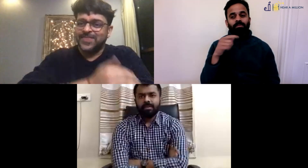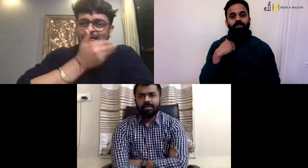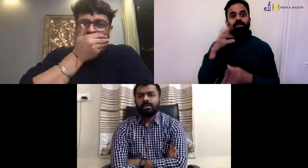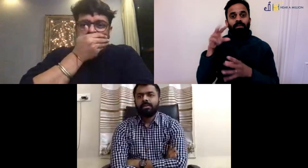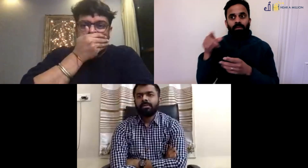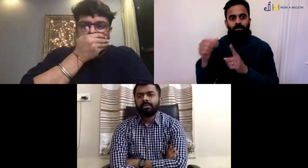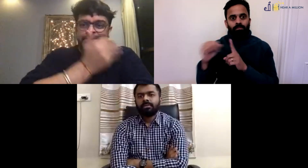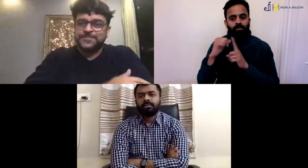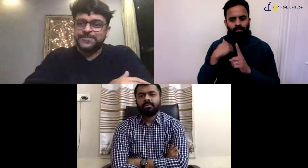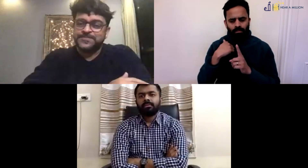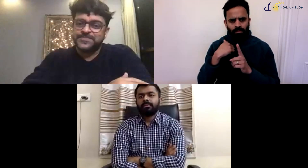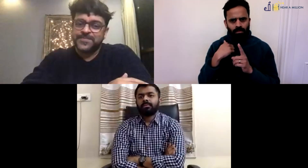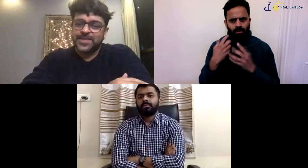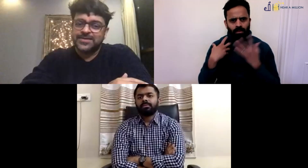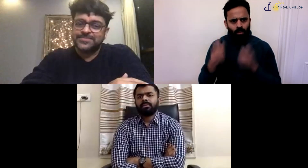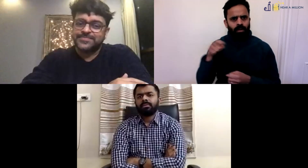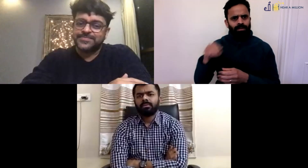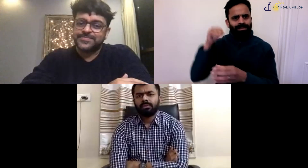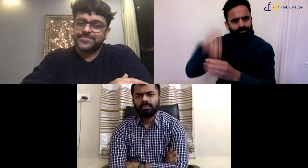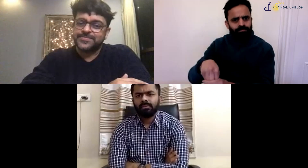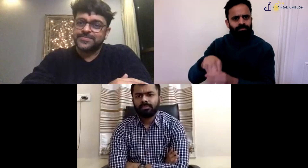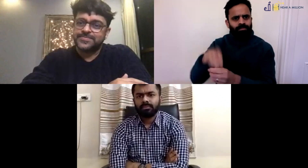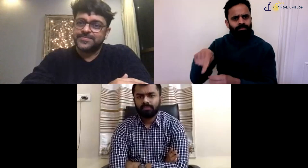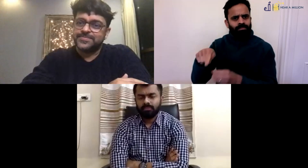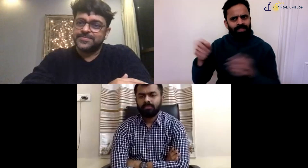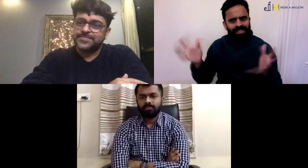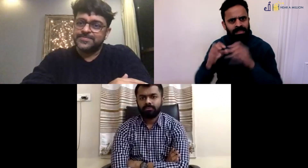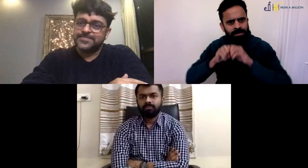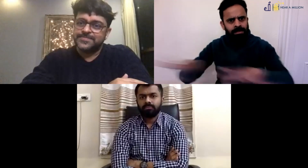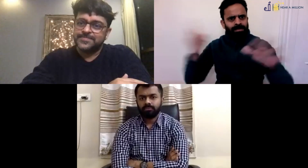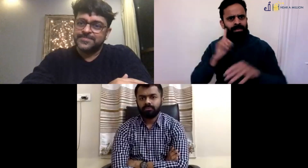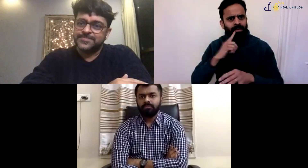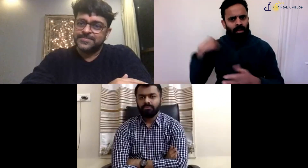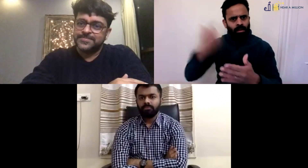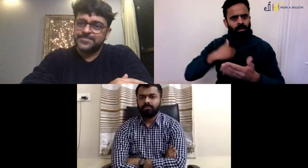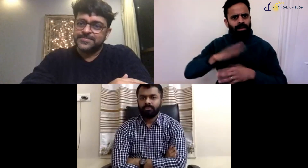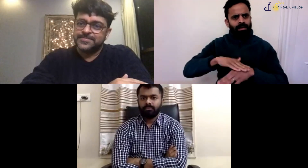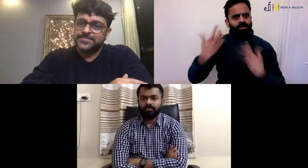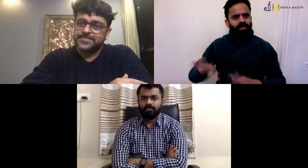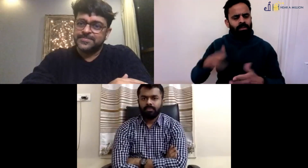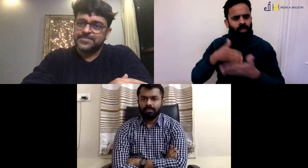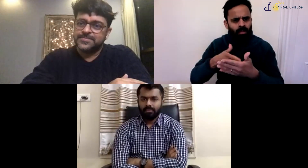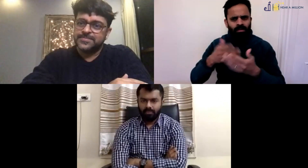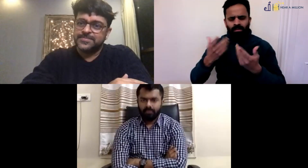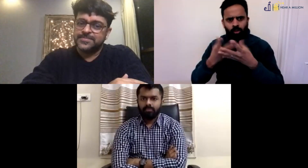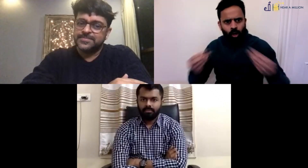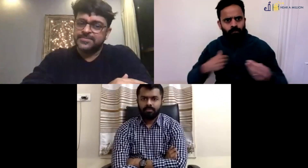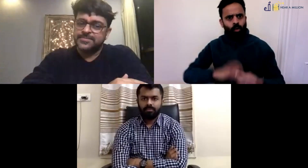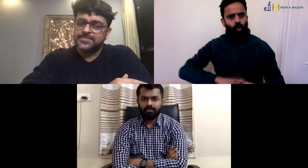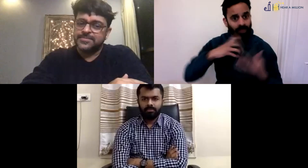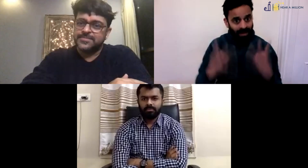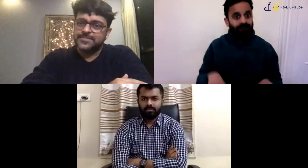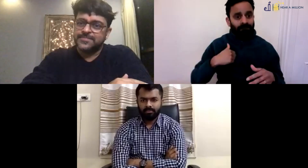Great. So I think that impacted my life a lot, and I think I